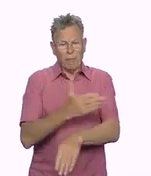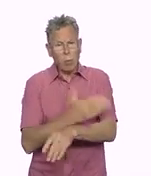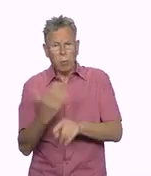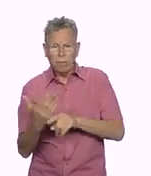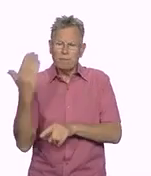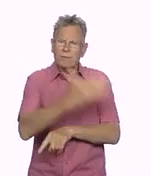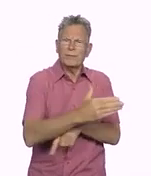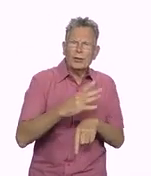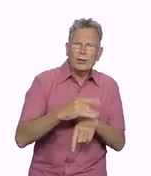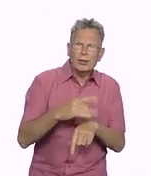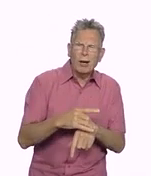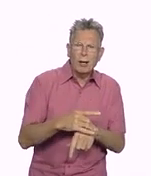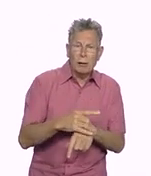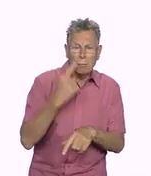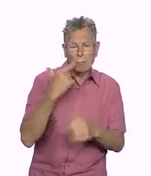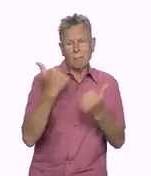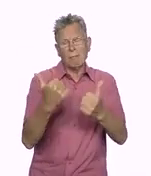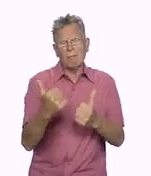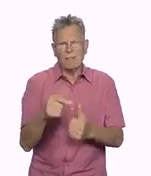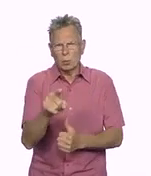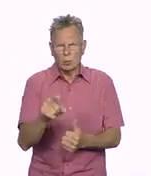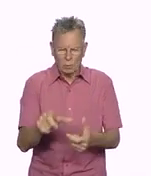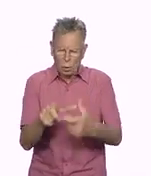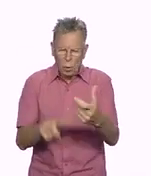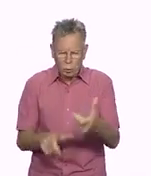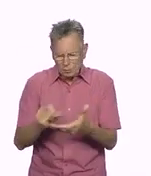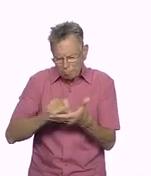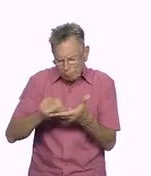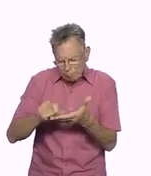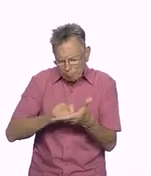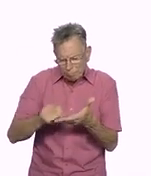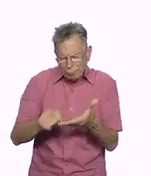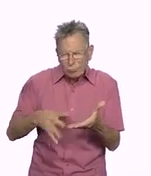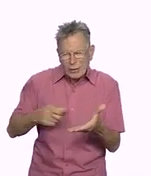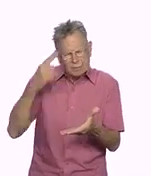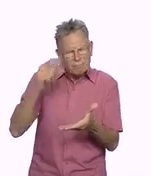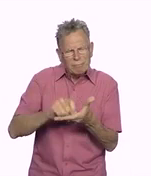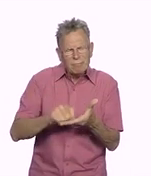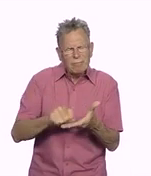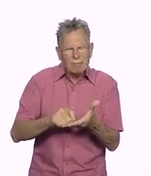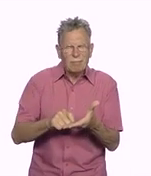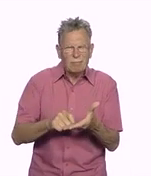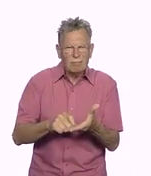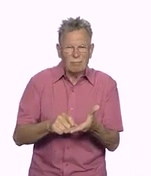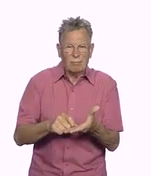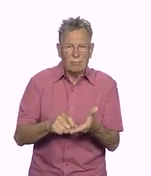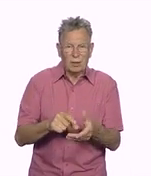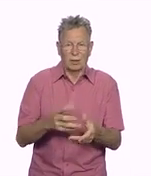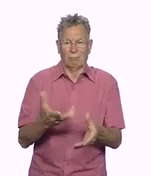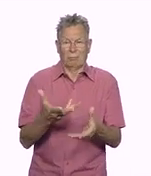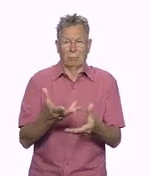you, so you do not leave out some information that will help the doctor understand your situation.